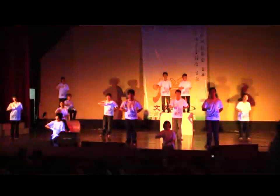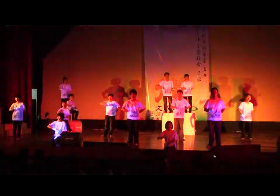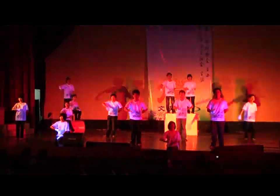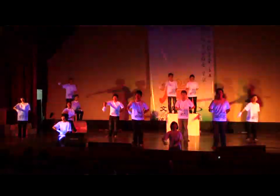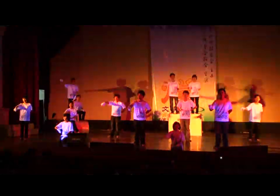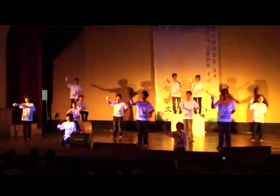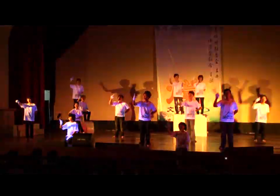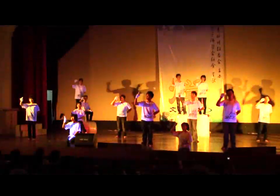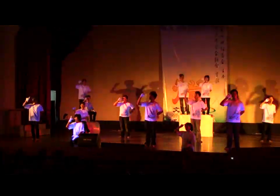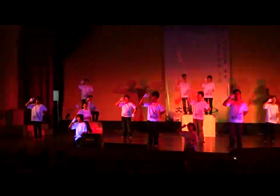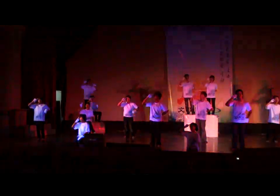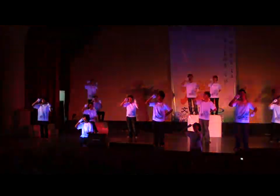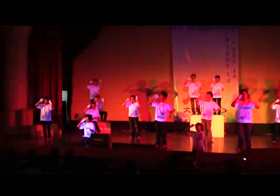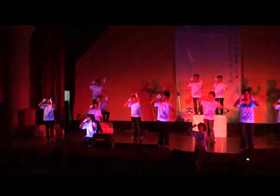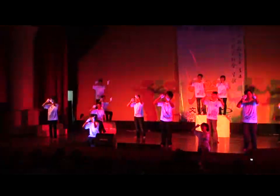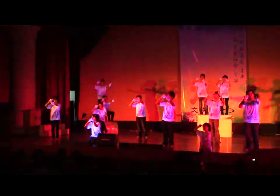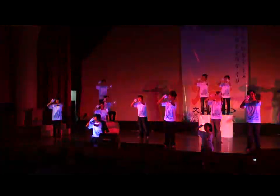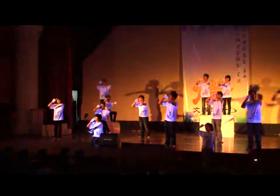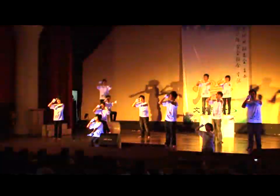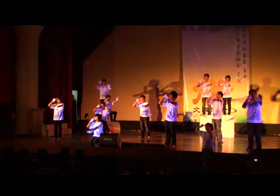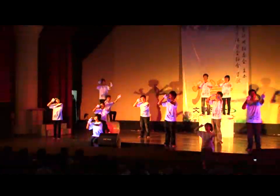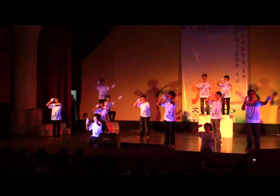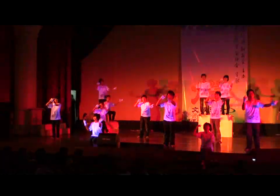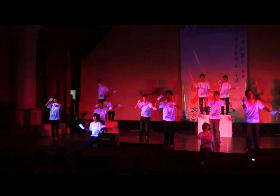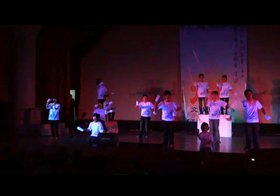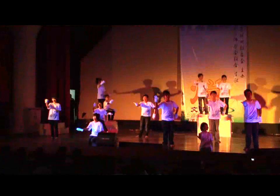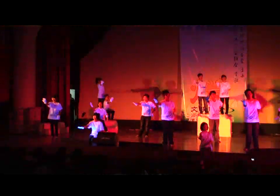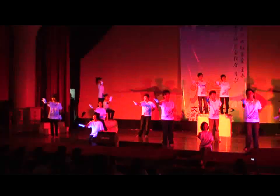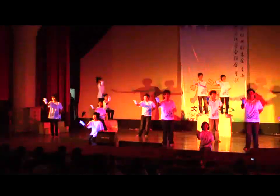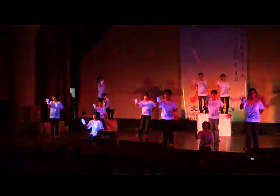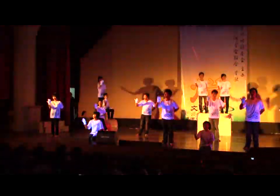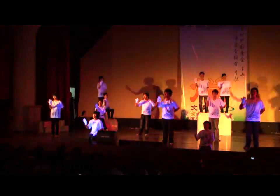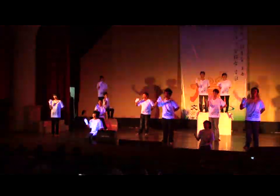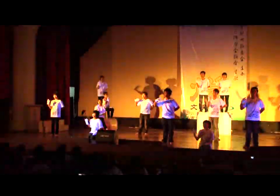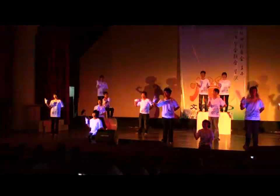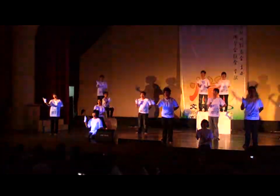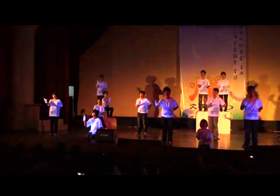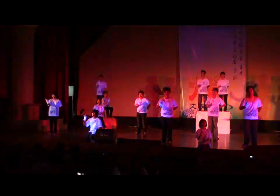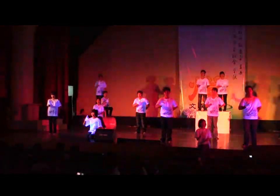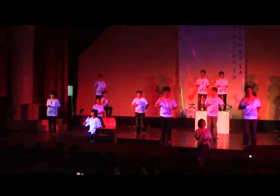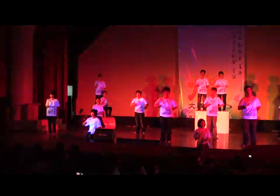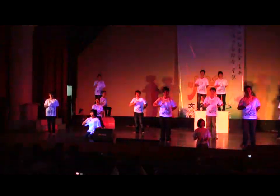Yeah I'm so happy Come back and go home